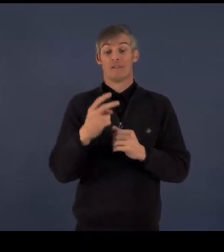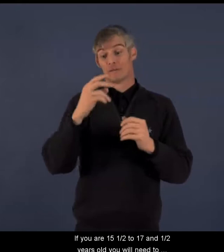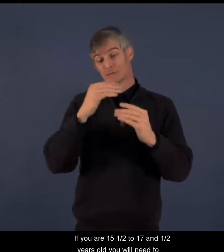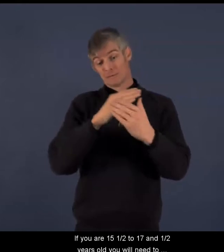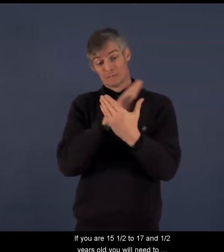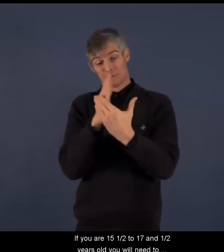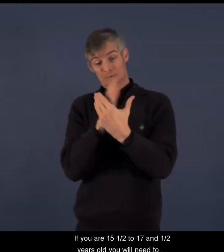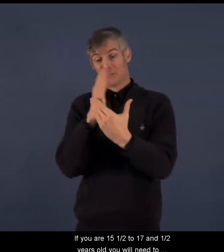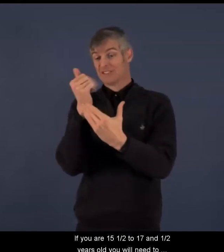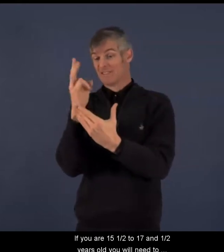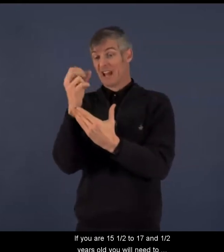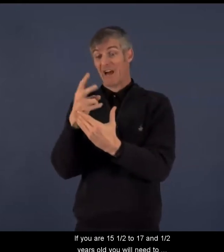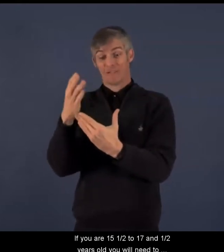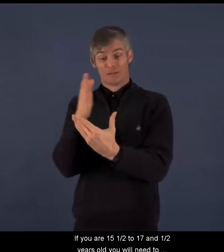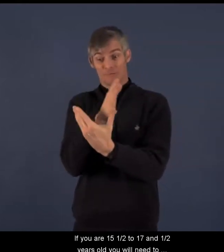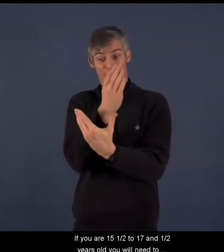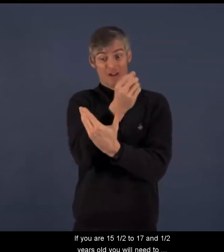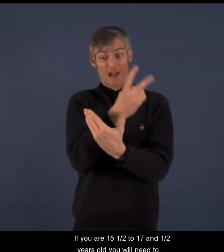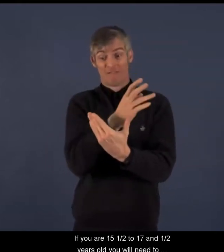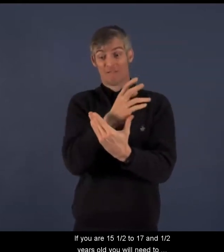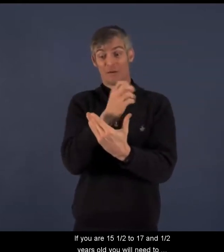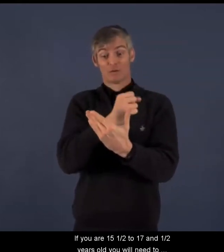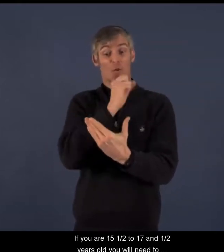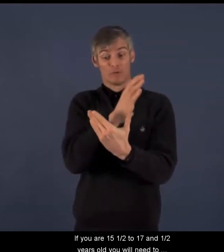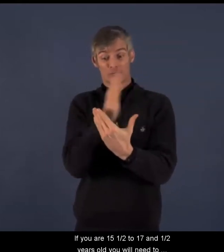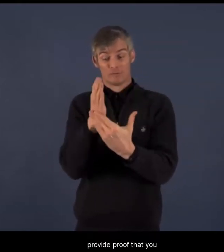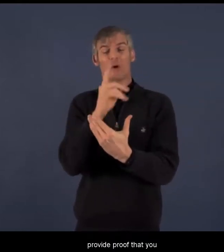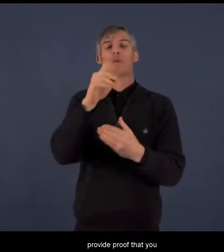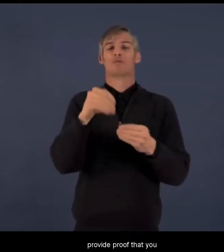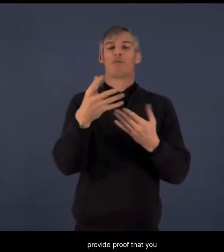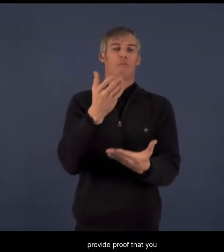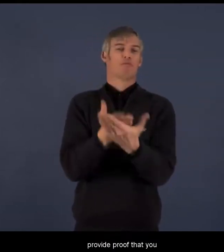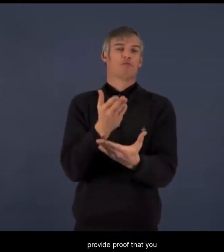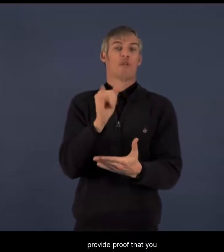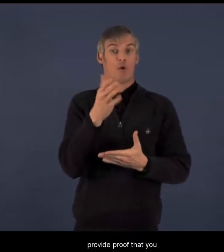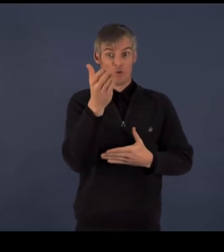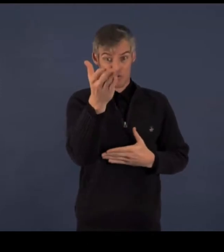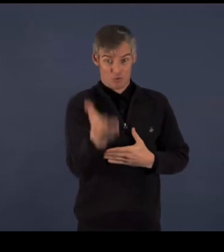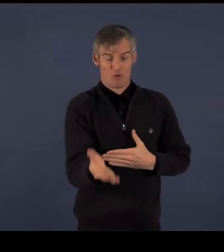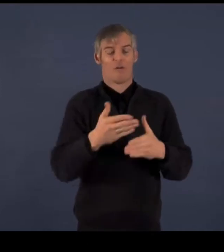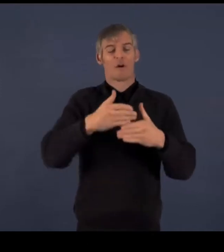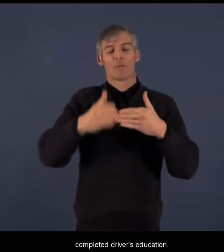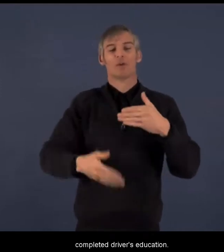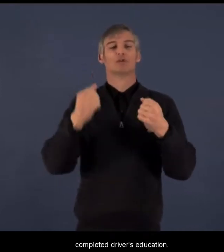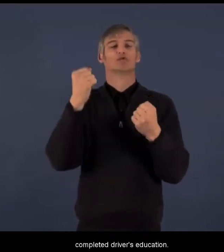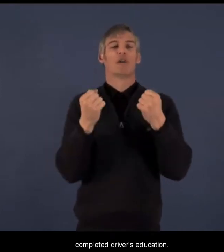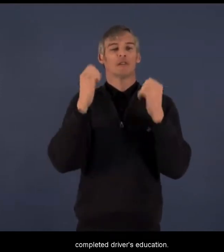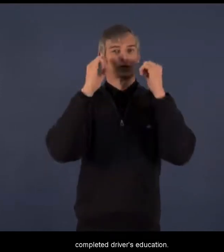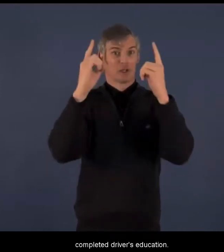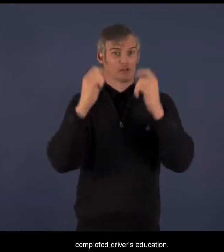If you are 15.5 to 17.5 years old, you will need to provide proof that you completed driver's